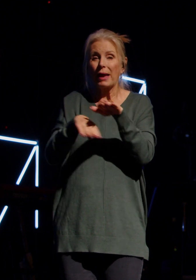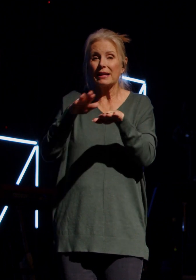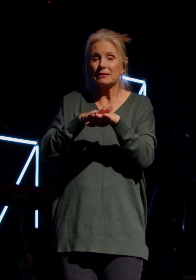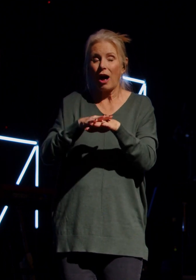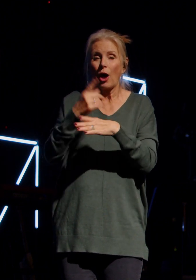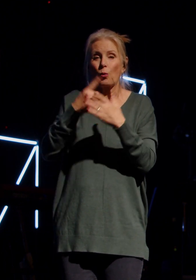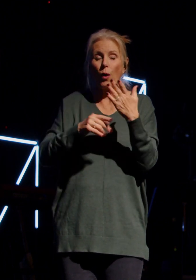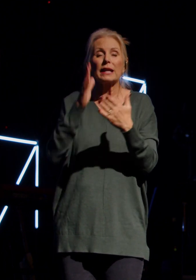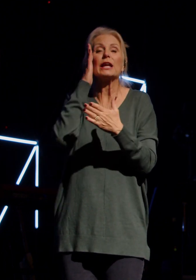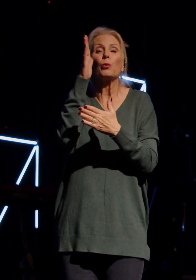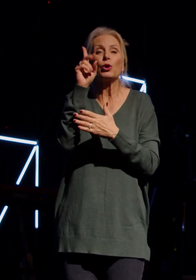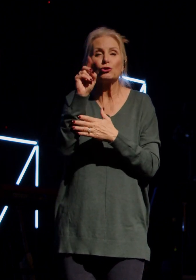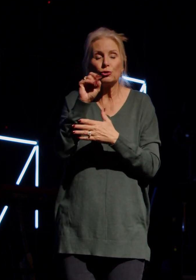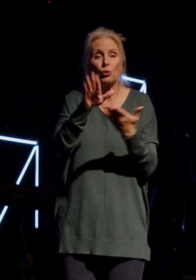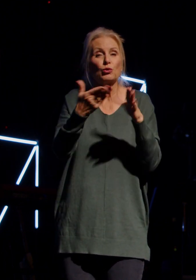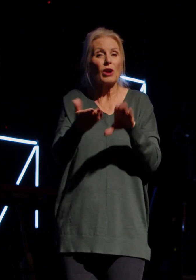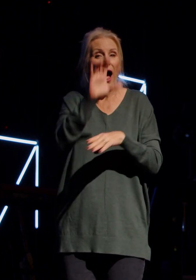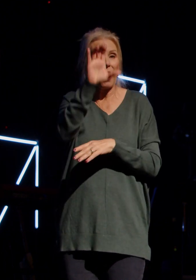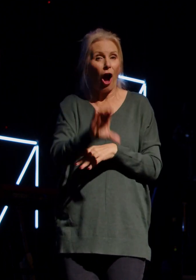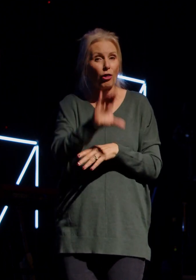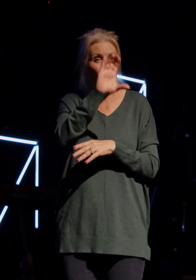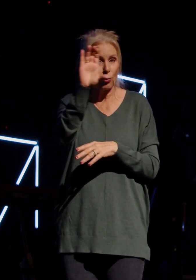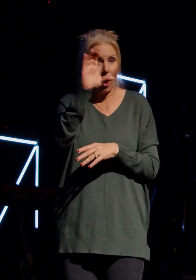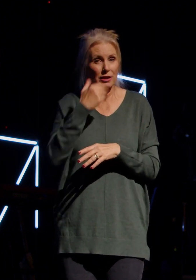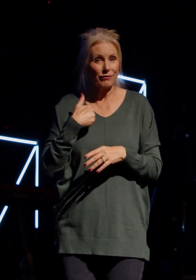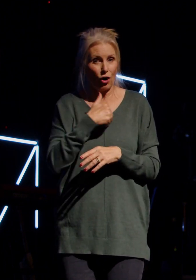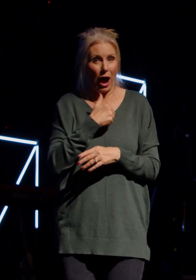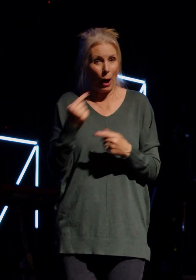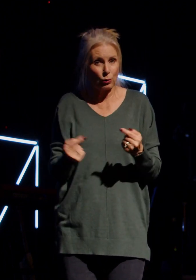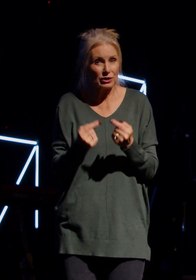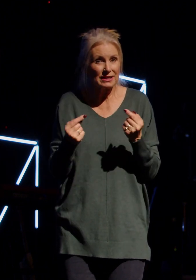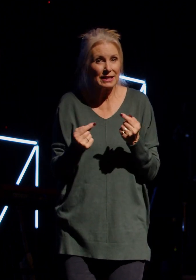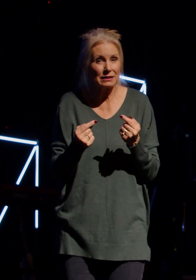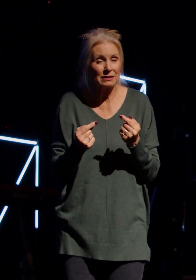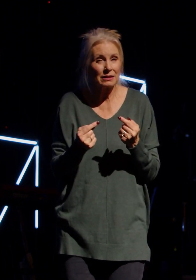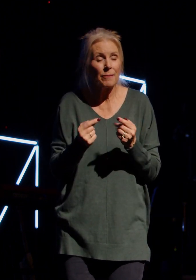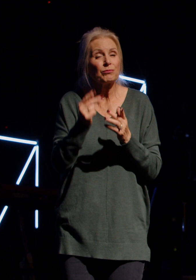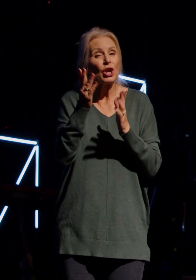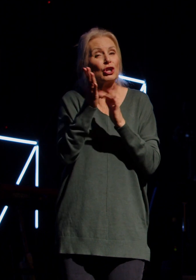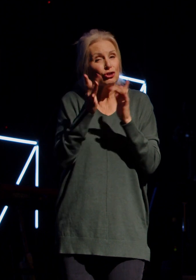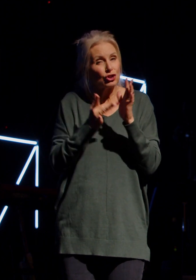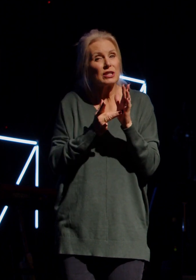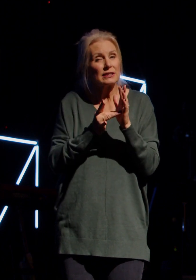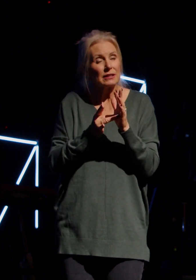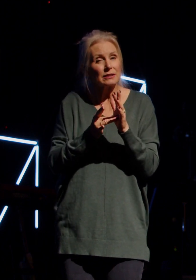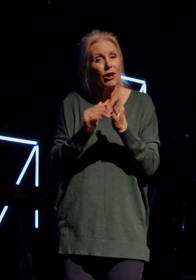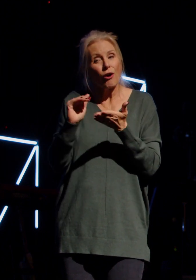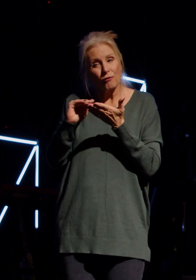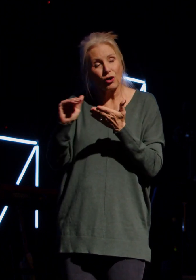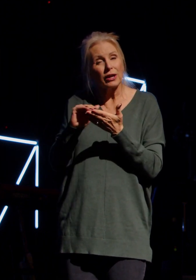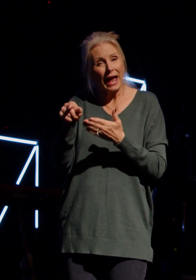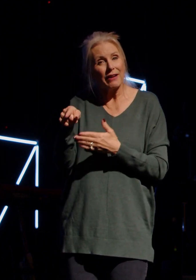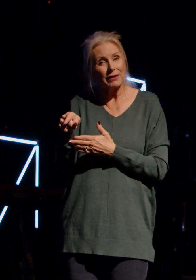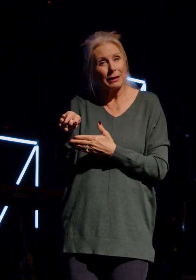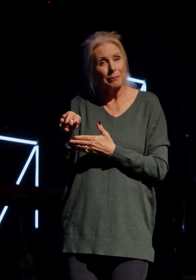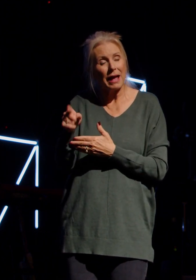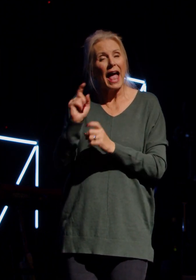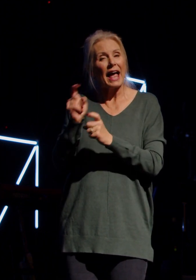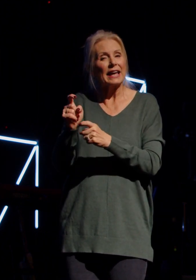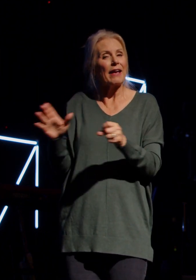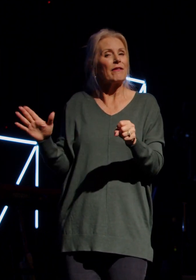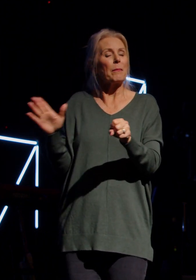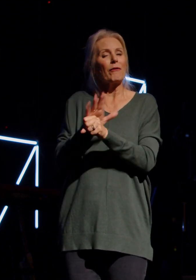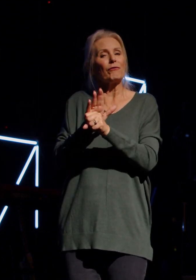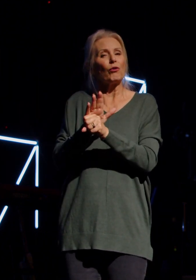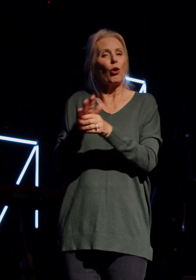he was going to do, dying on the cross for our sins. He forgave this paralyzed man and gave him a full and